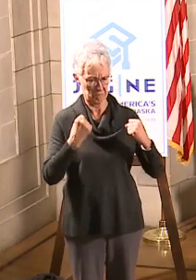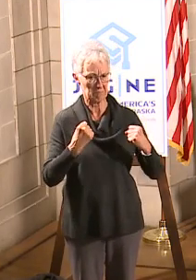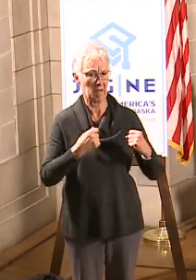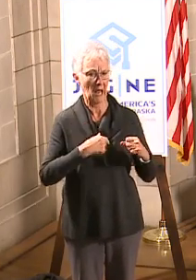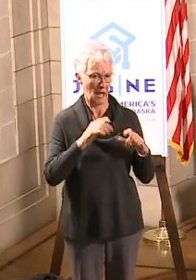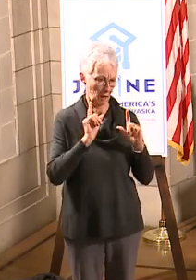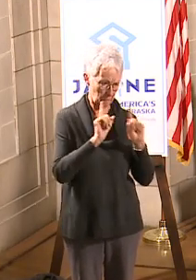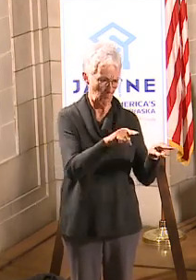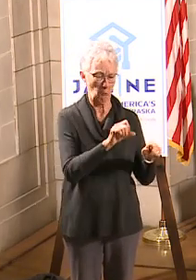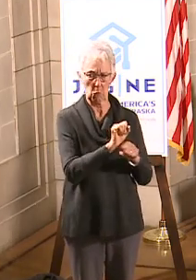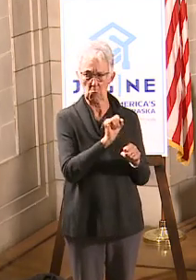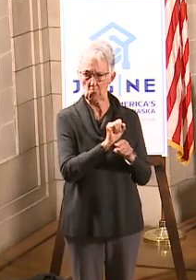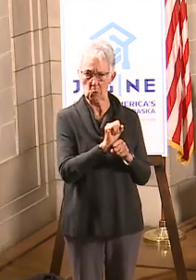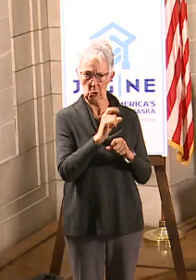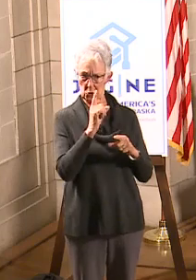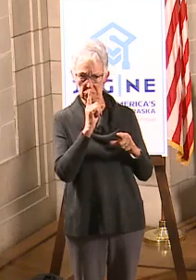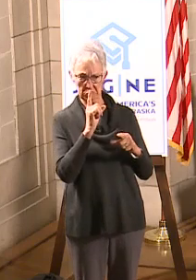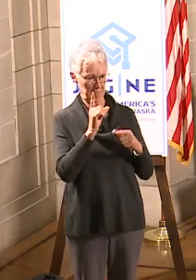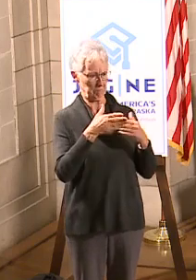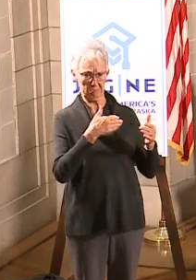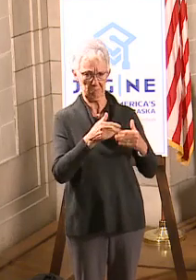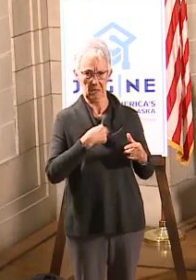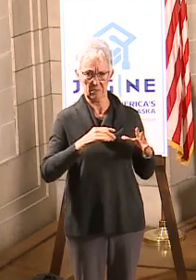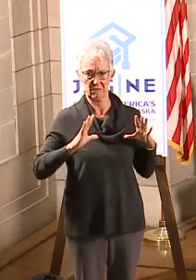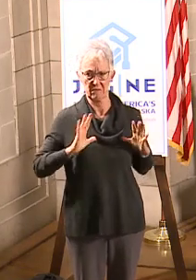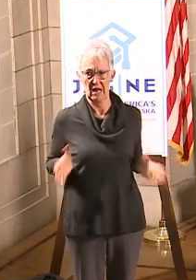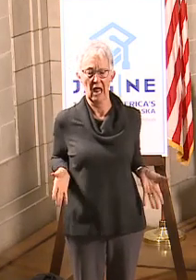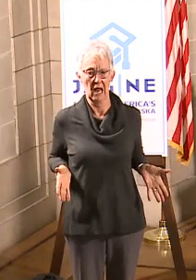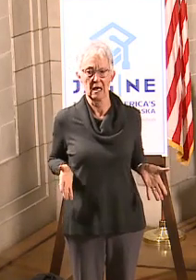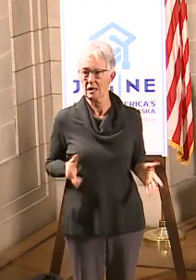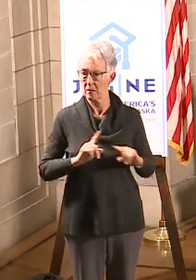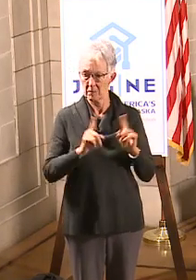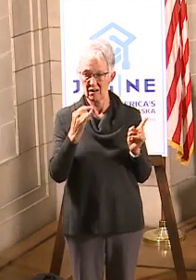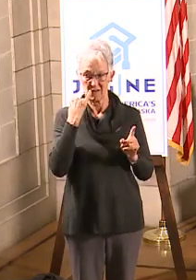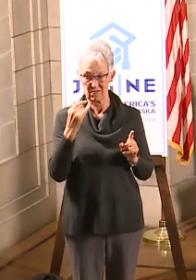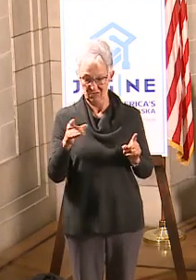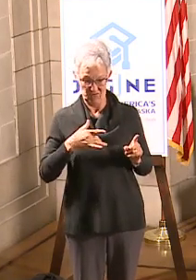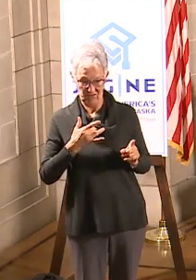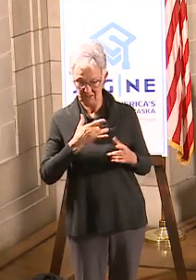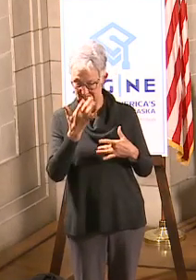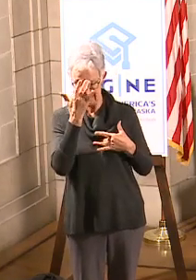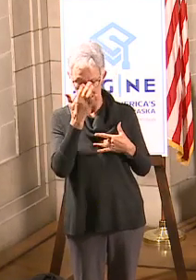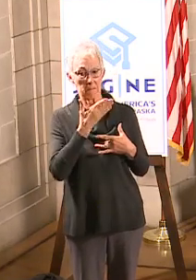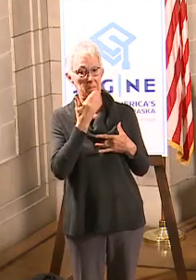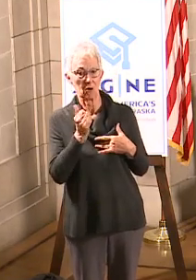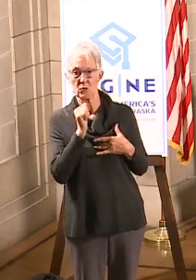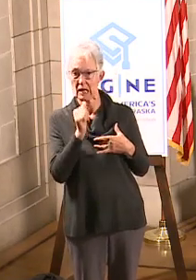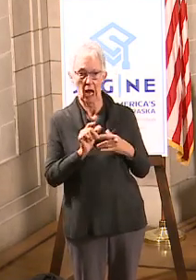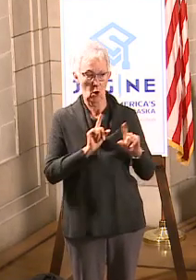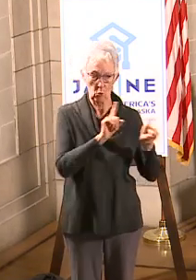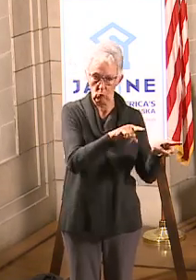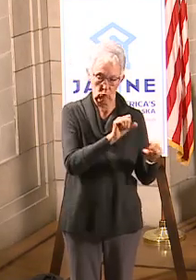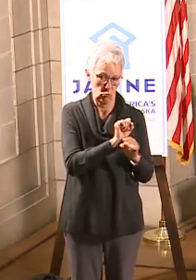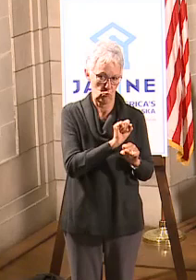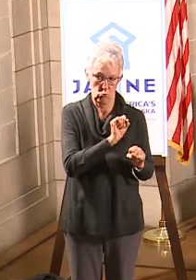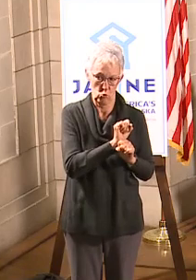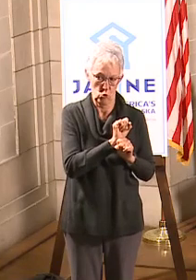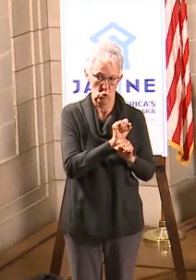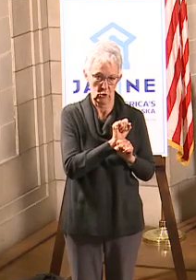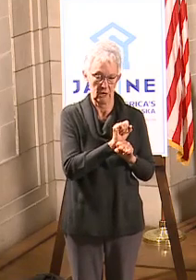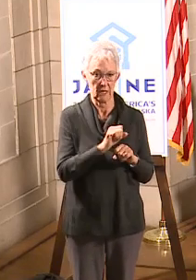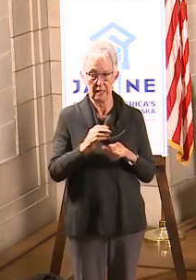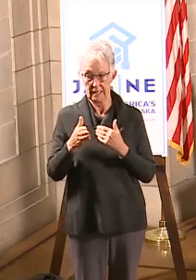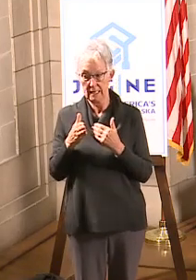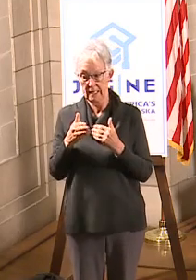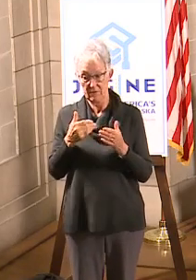need to stay home. Please go get tested, but do not go into work if you've got any symptoms. And of course, that should be true even if you test negative